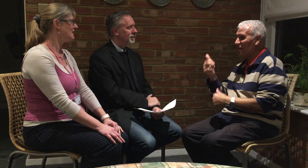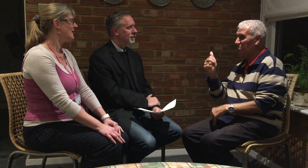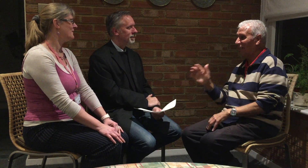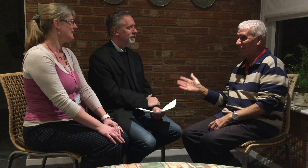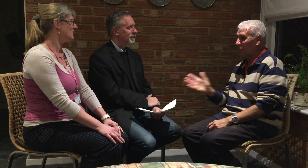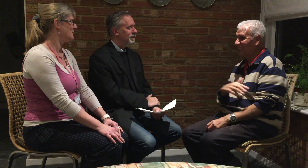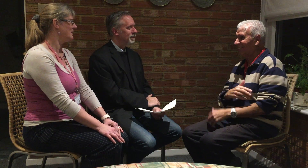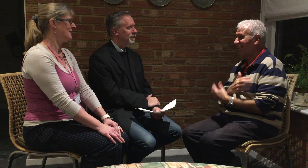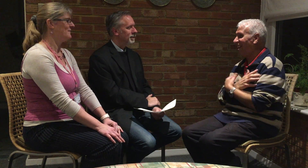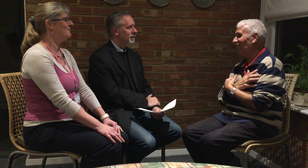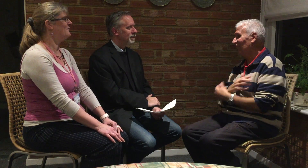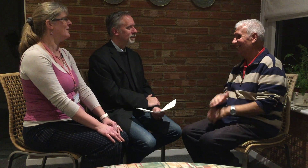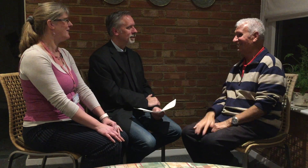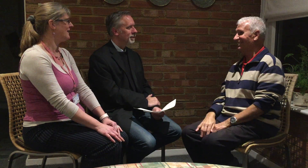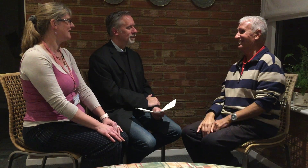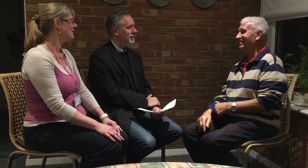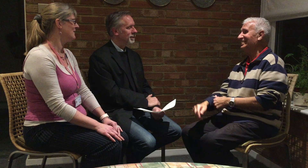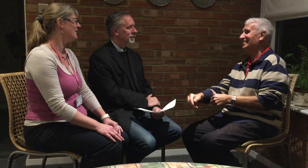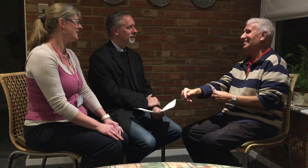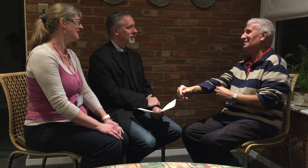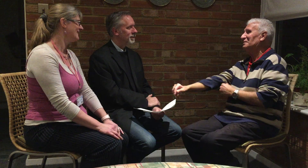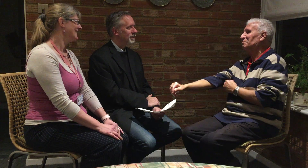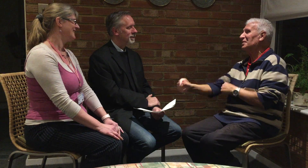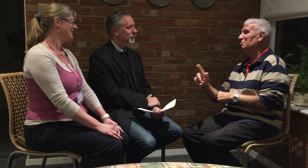deaf teacher, but it's fine, they all love it.